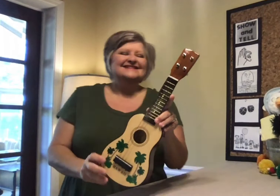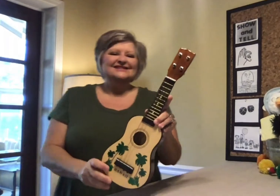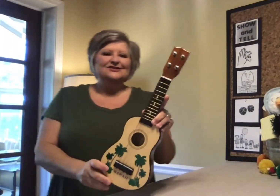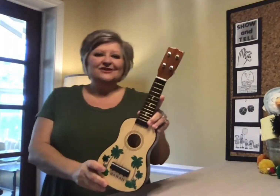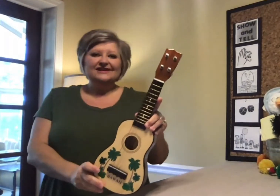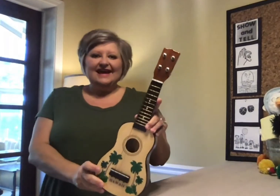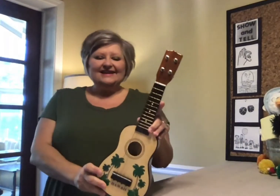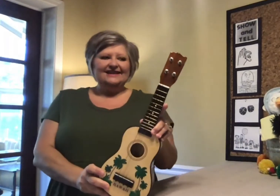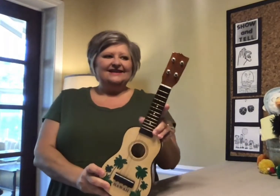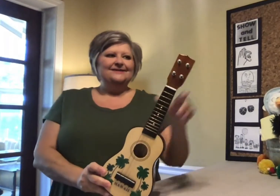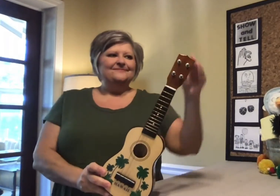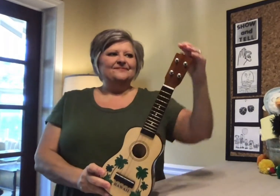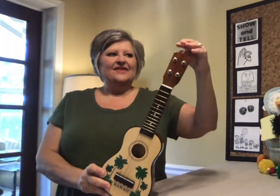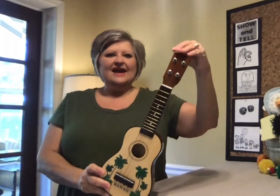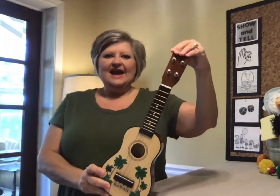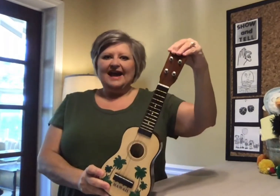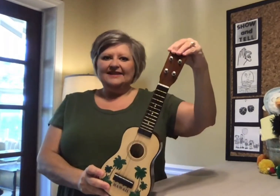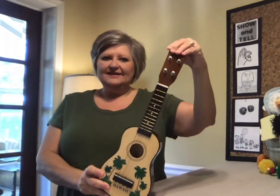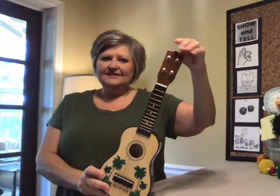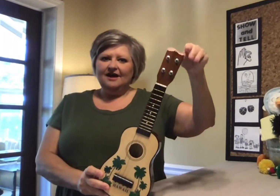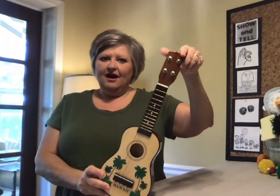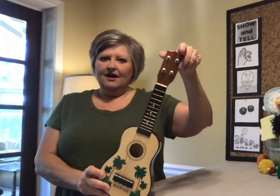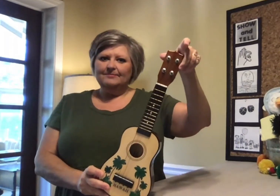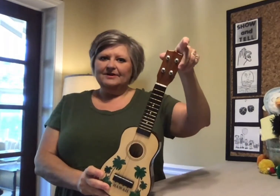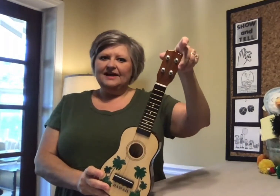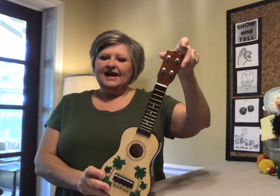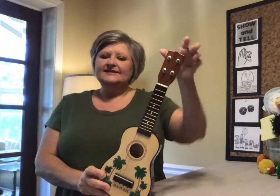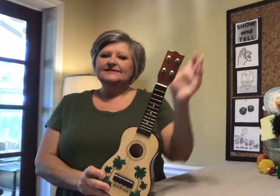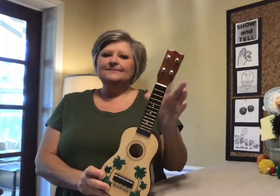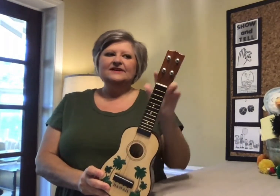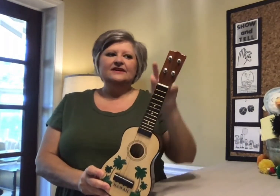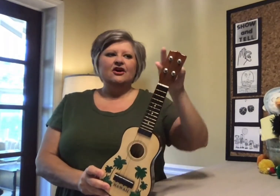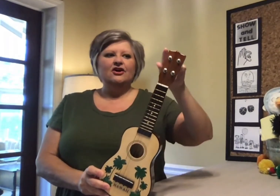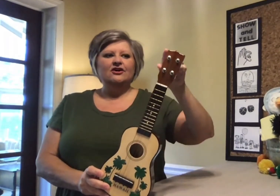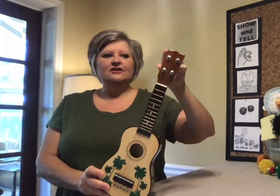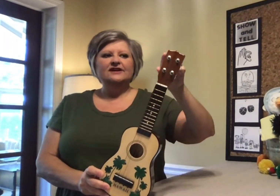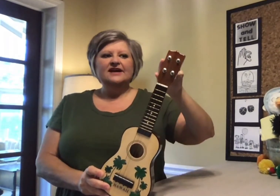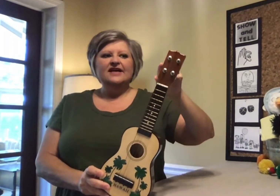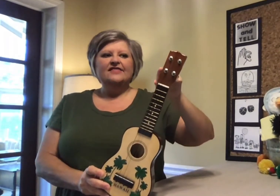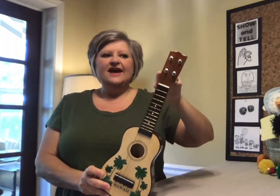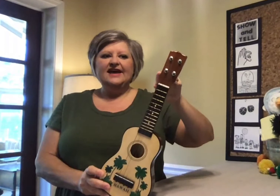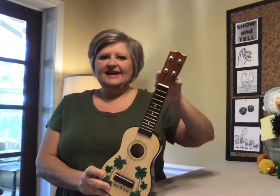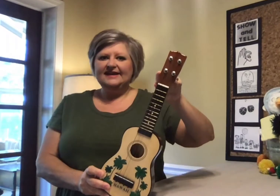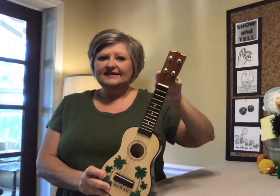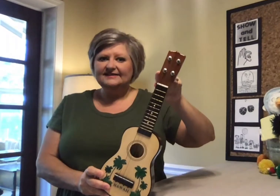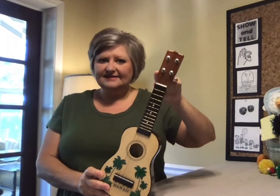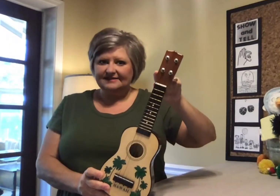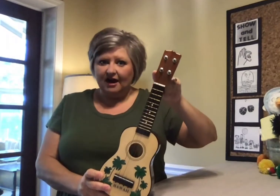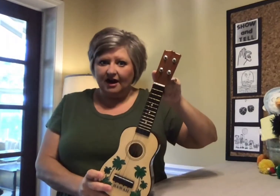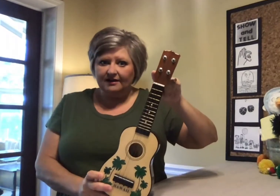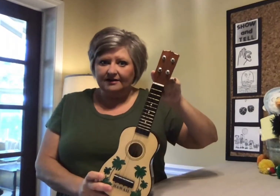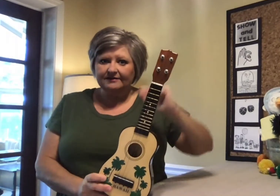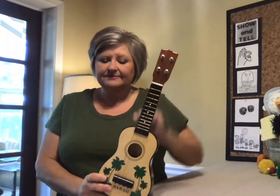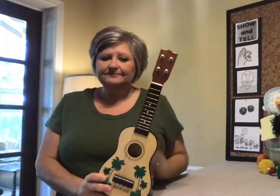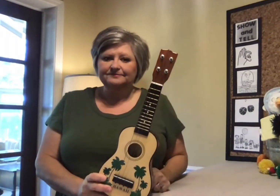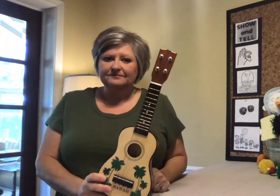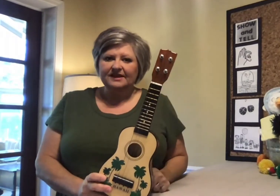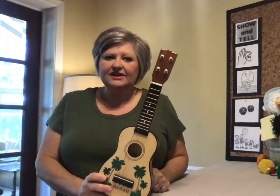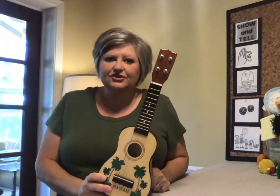This ukulele at the top has something called the headstock. Can you